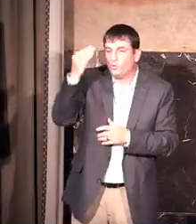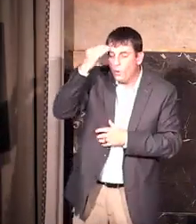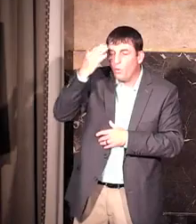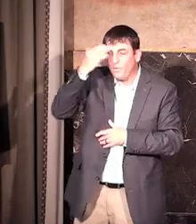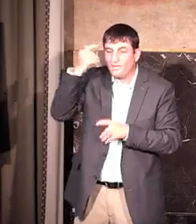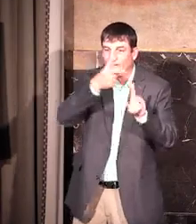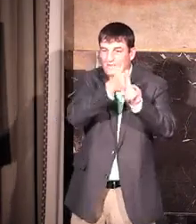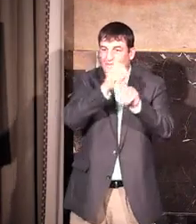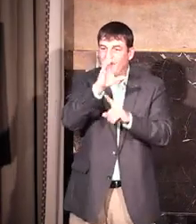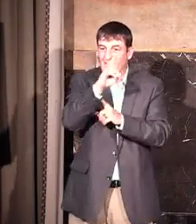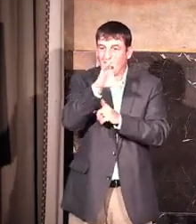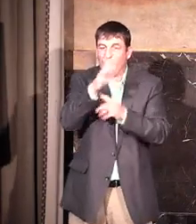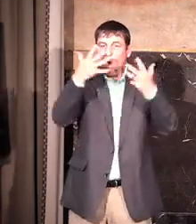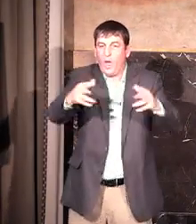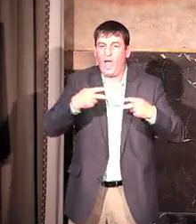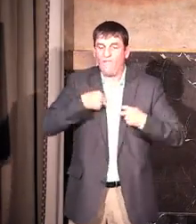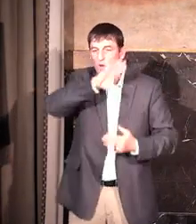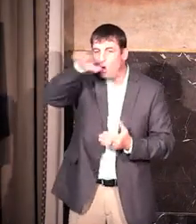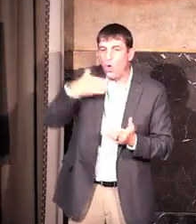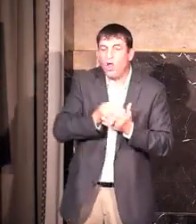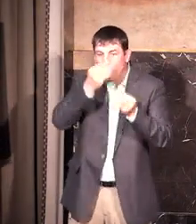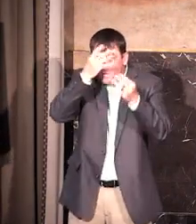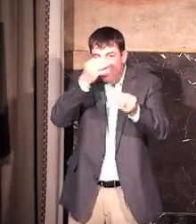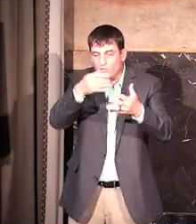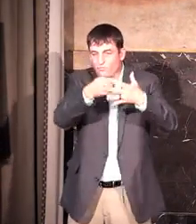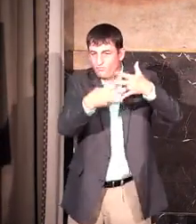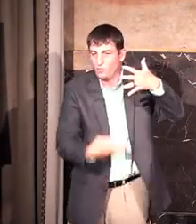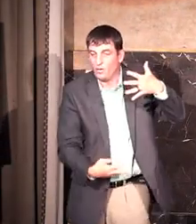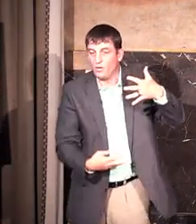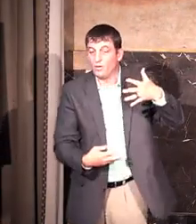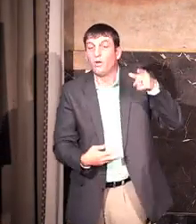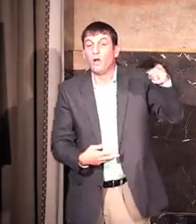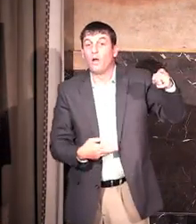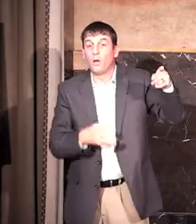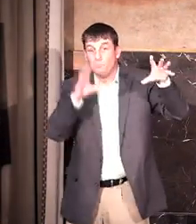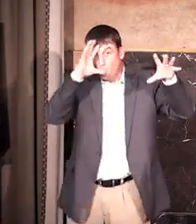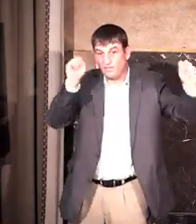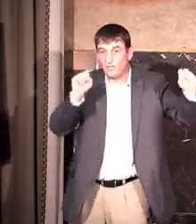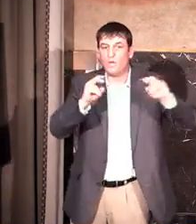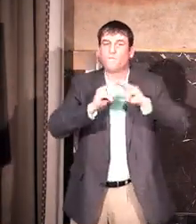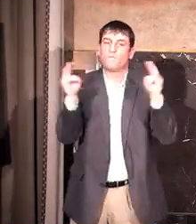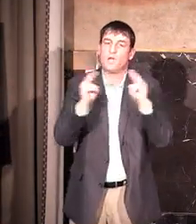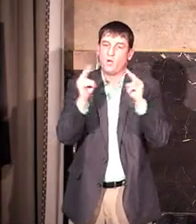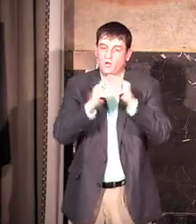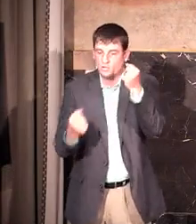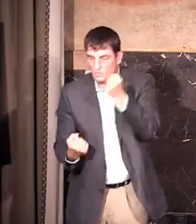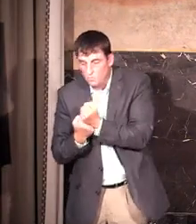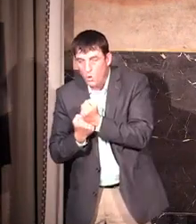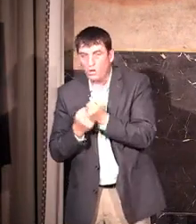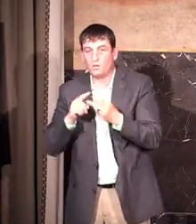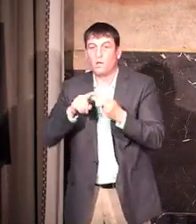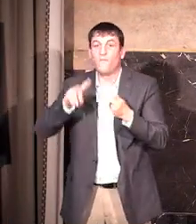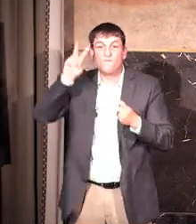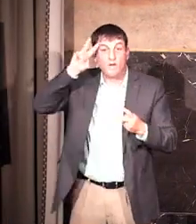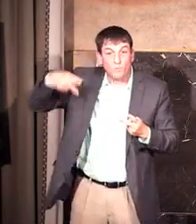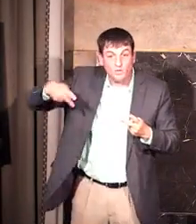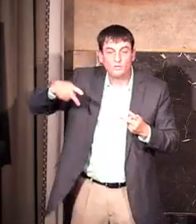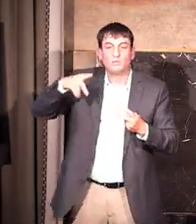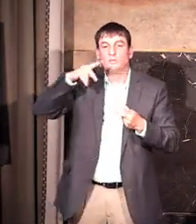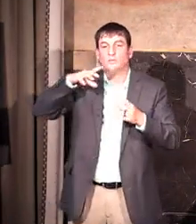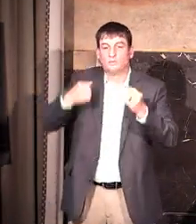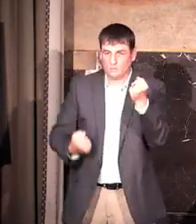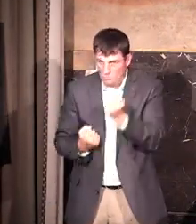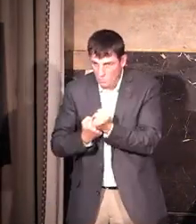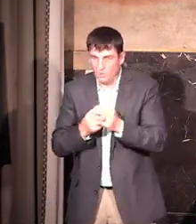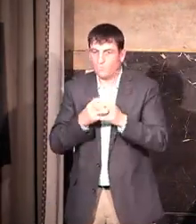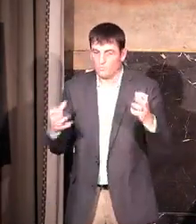information. And I can tell you, he was very supportive, as was the vice president and the entire team. And